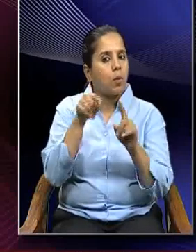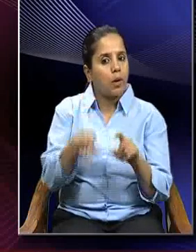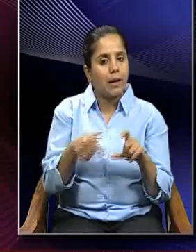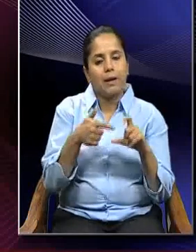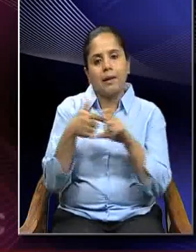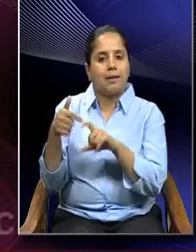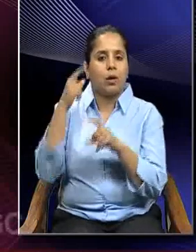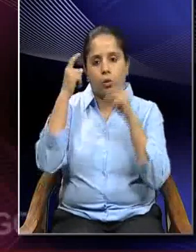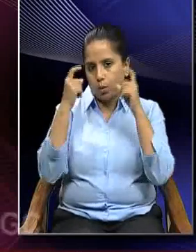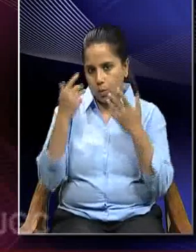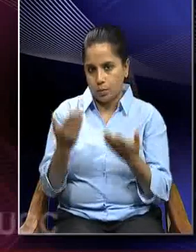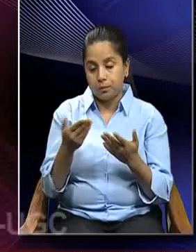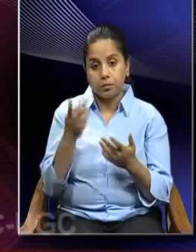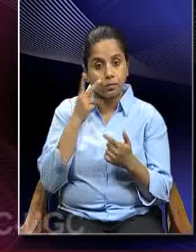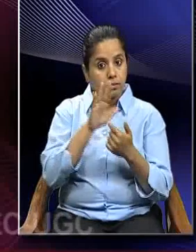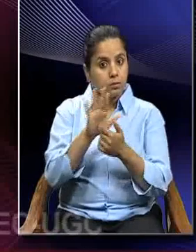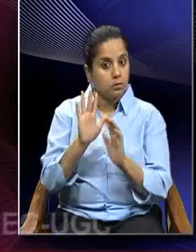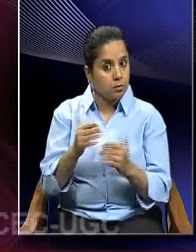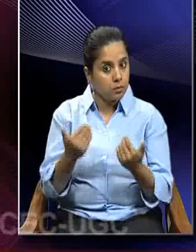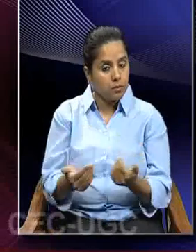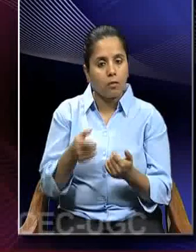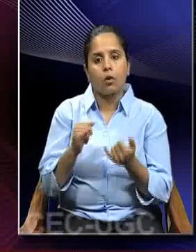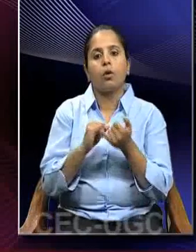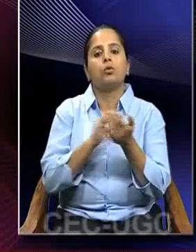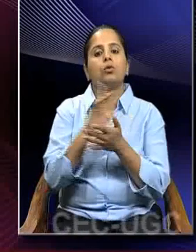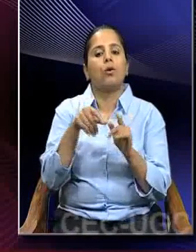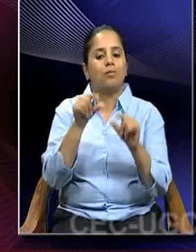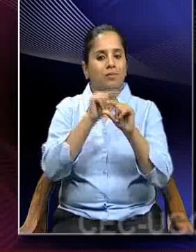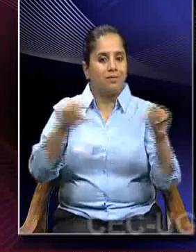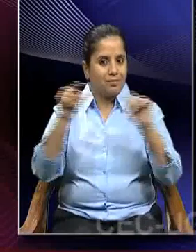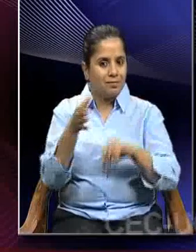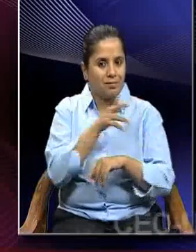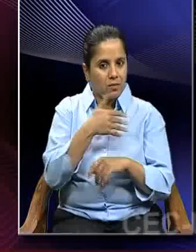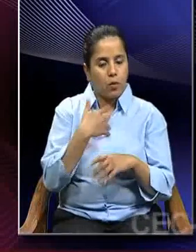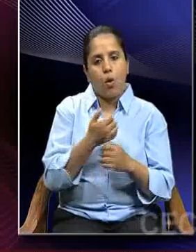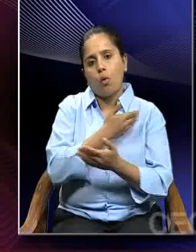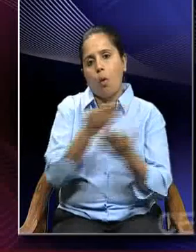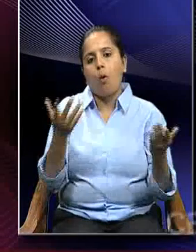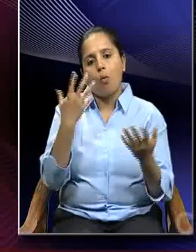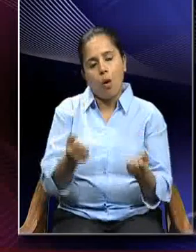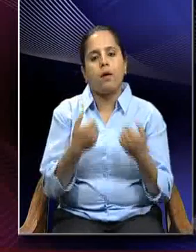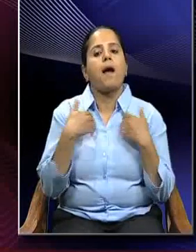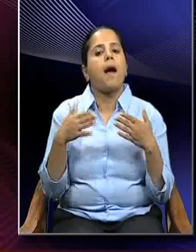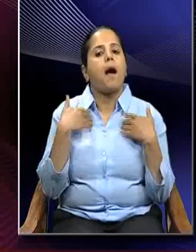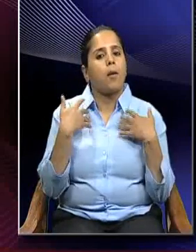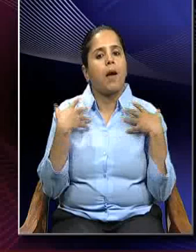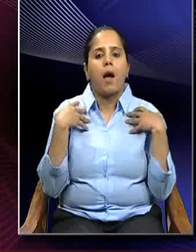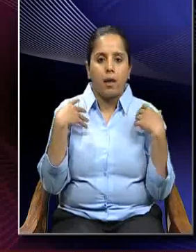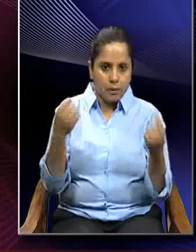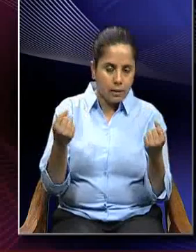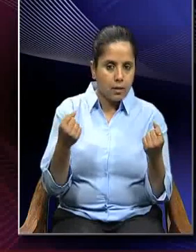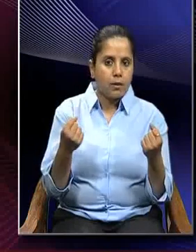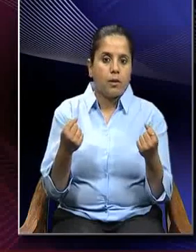thought, which is reflected in this very shloka, where we want everyone to be happy, healthy,